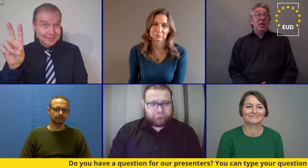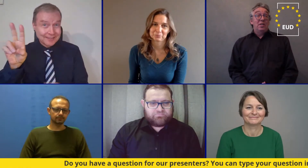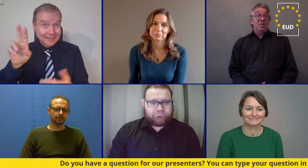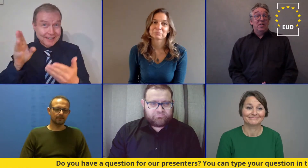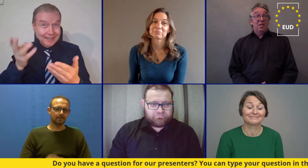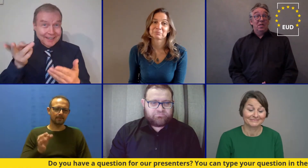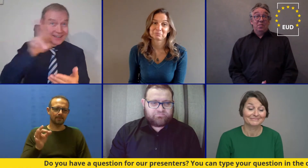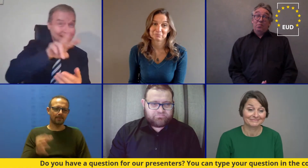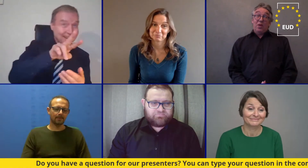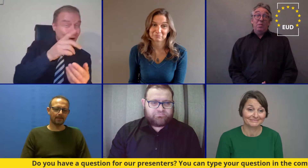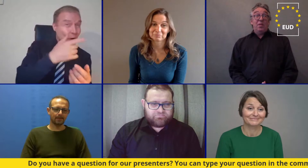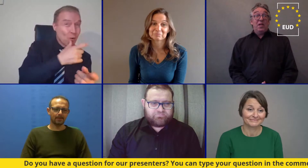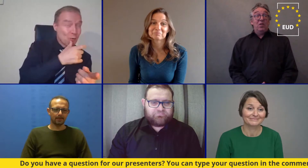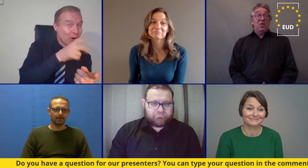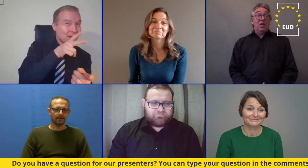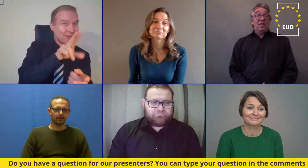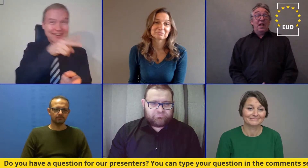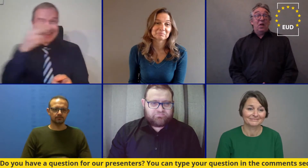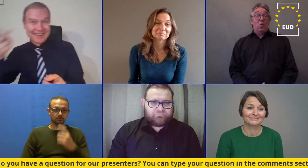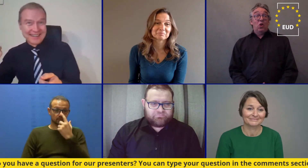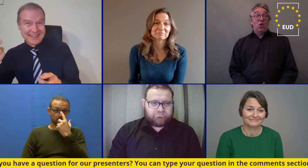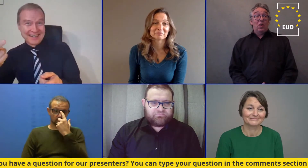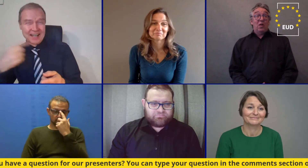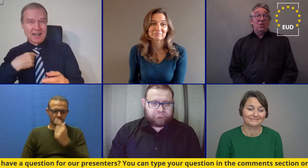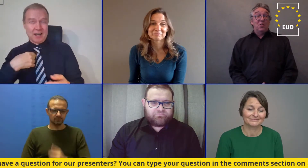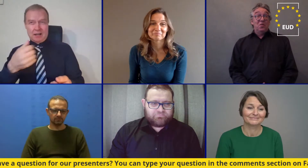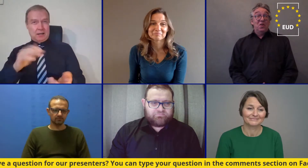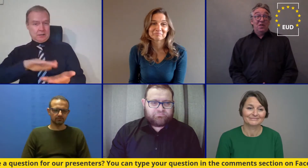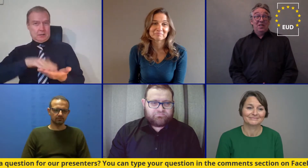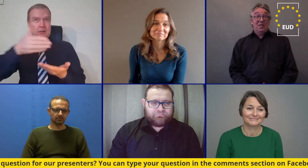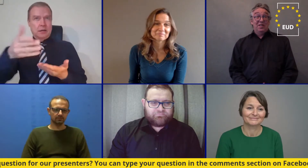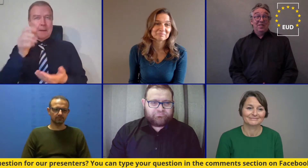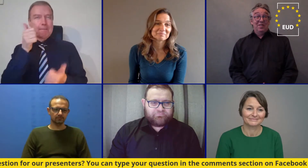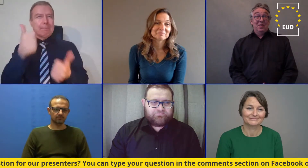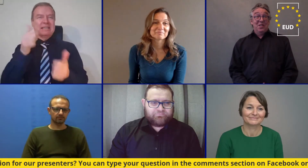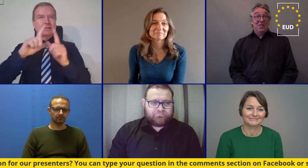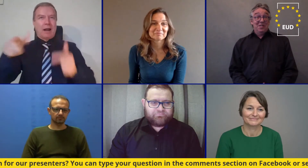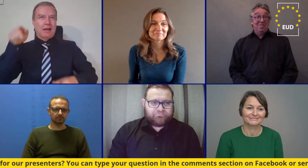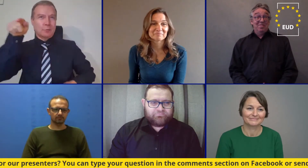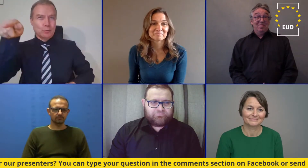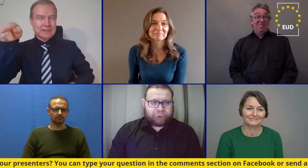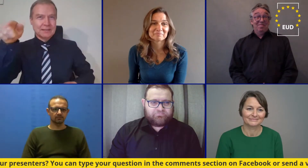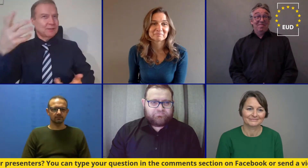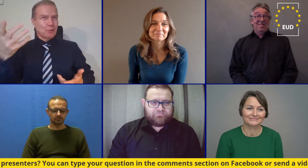And perhaps we can look at L1 or L2 users.